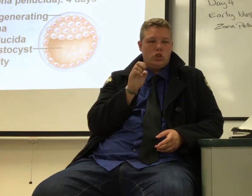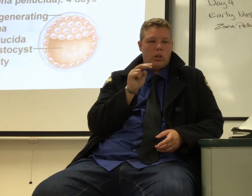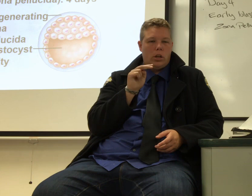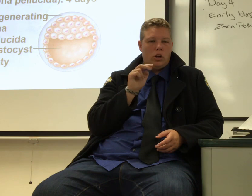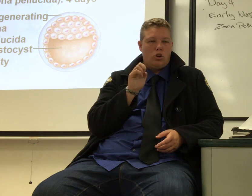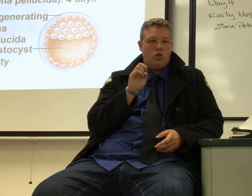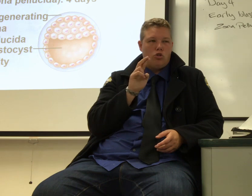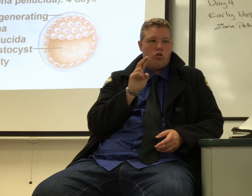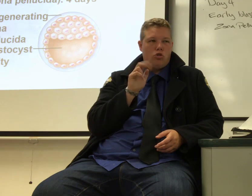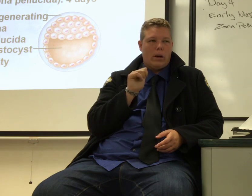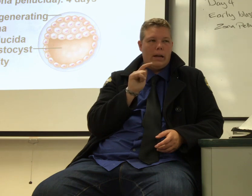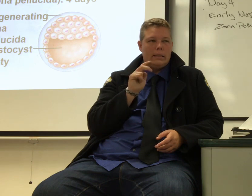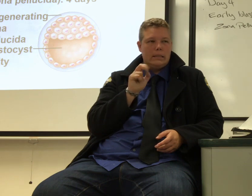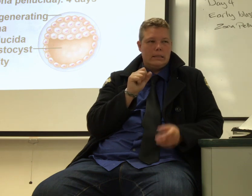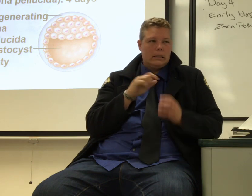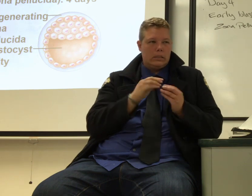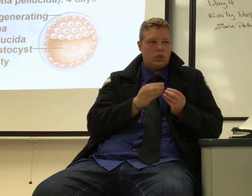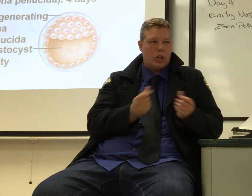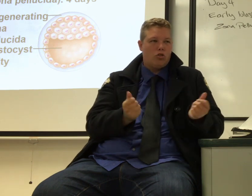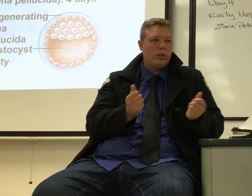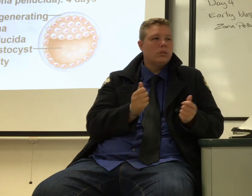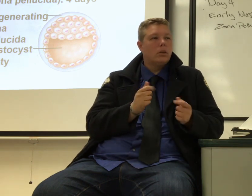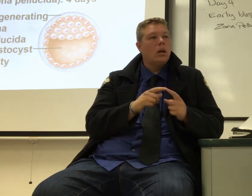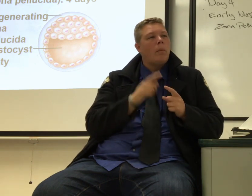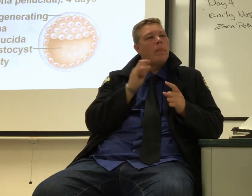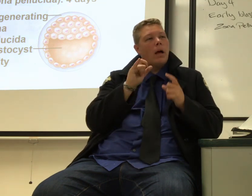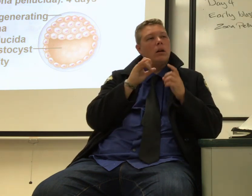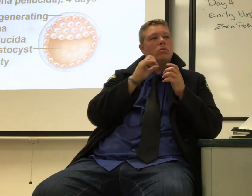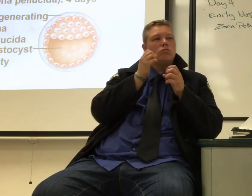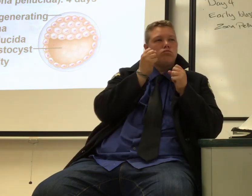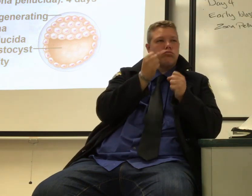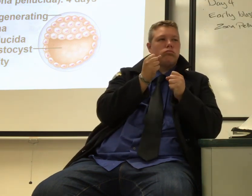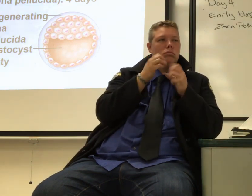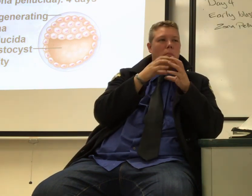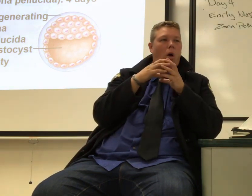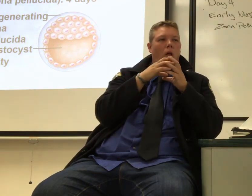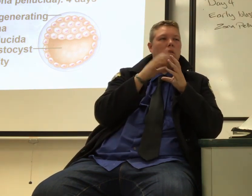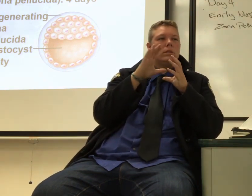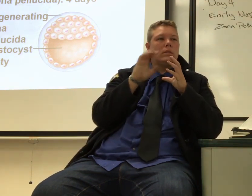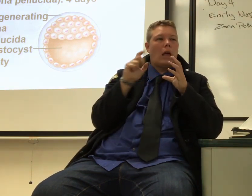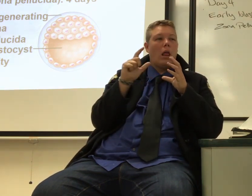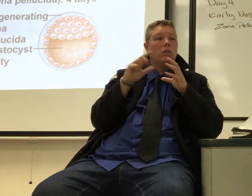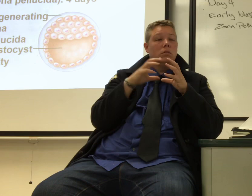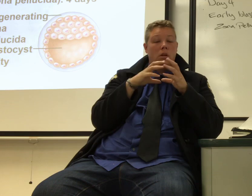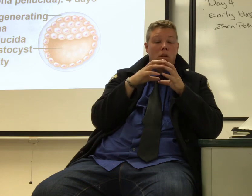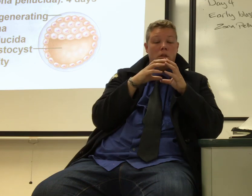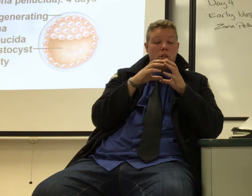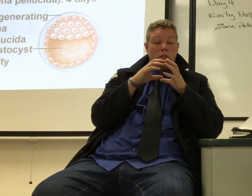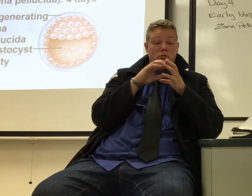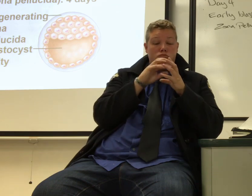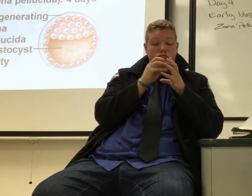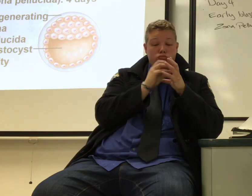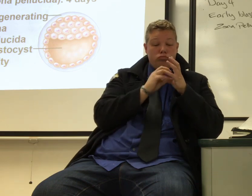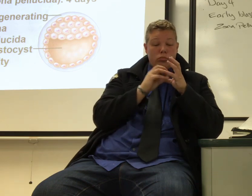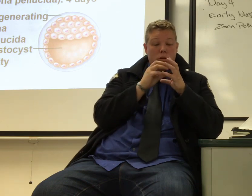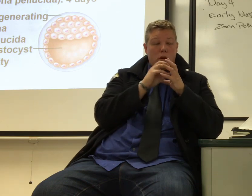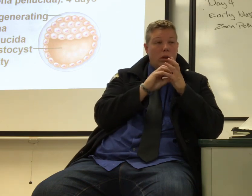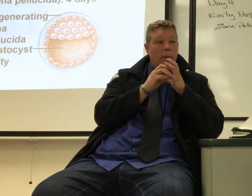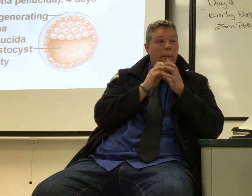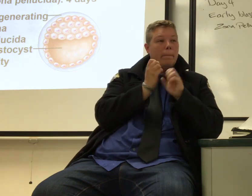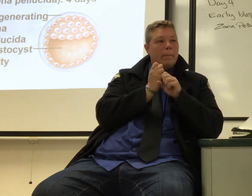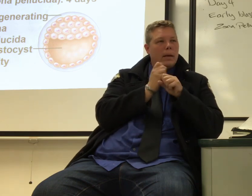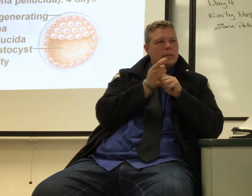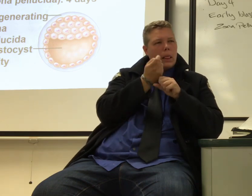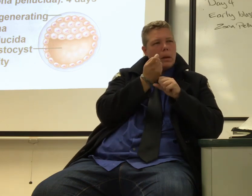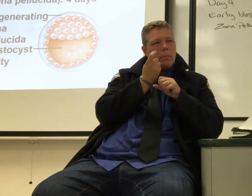degenerates. Notice now that the solid ball of cells, it kind of like creates a little cavity on the